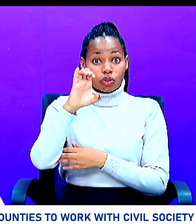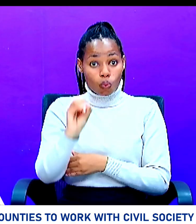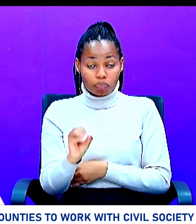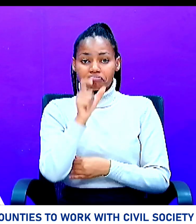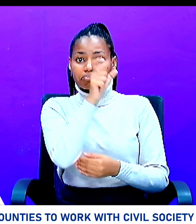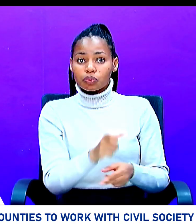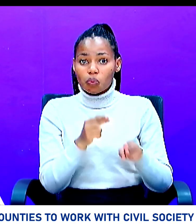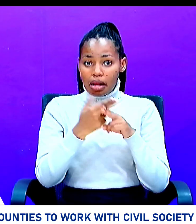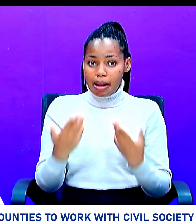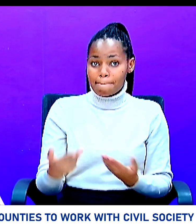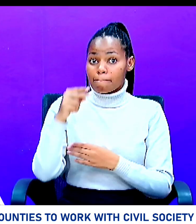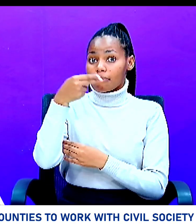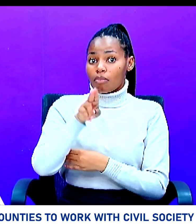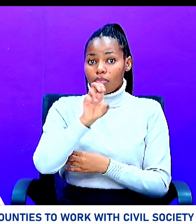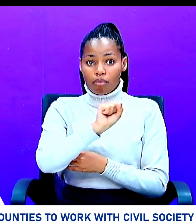Vocal Africa CEO Hussein Khalid,